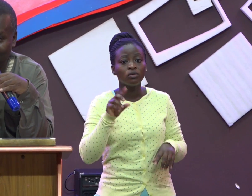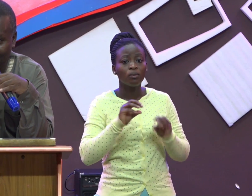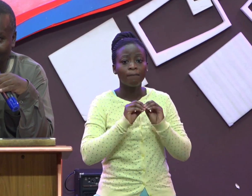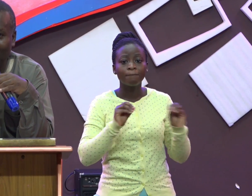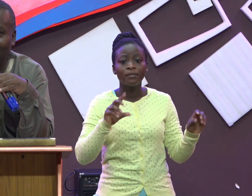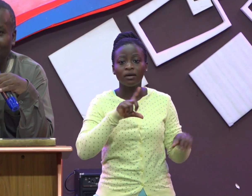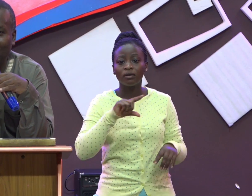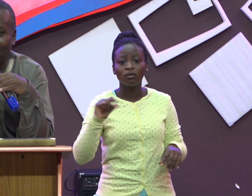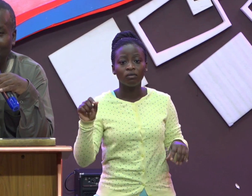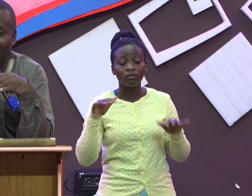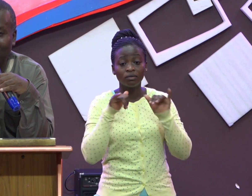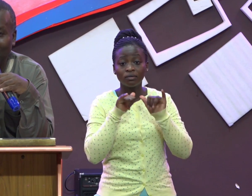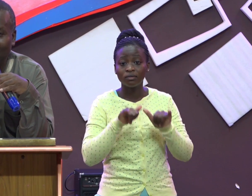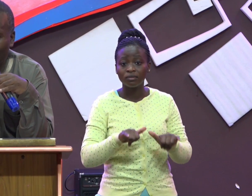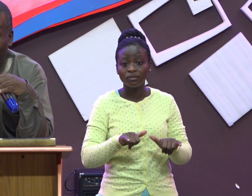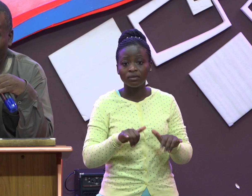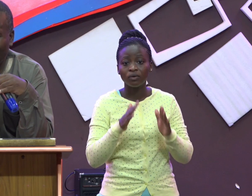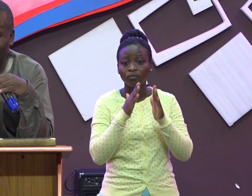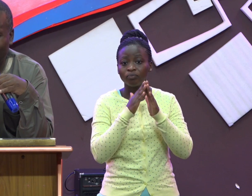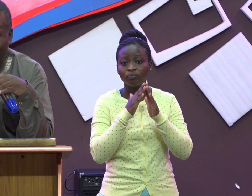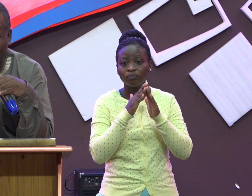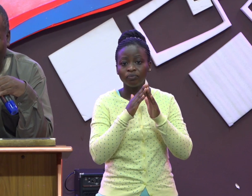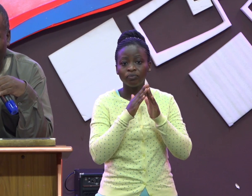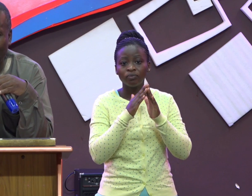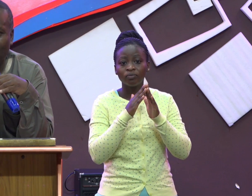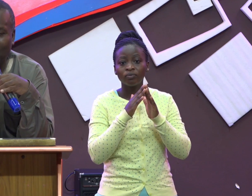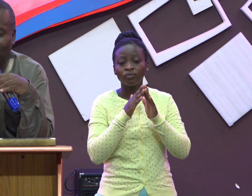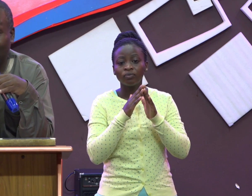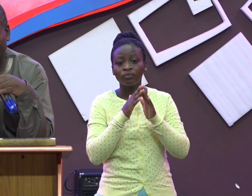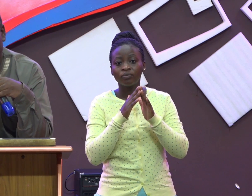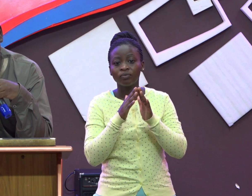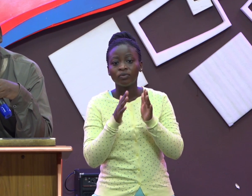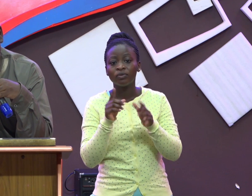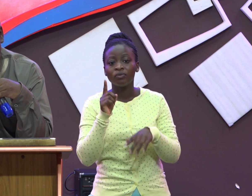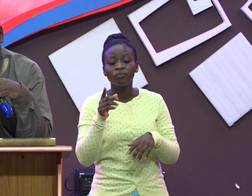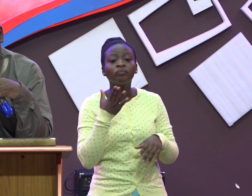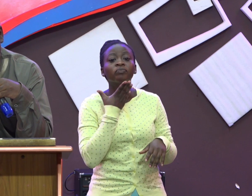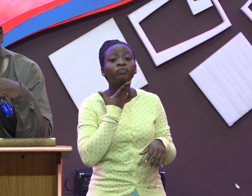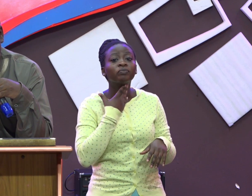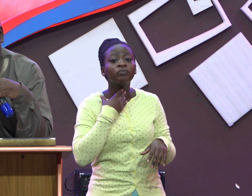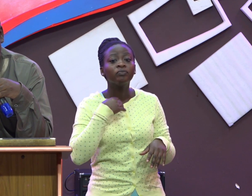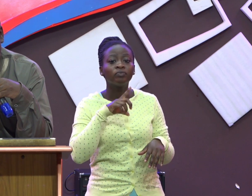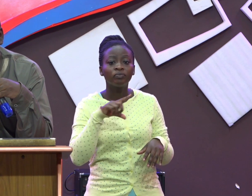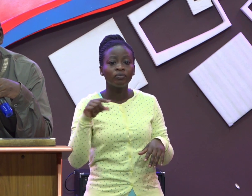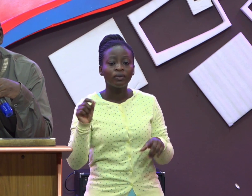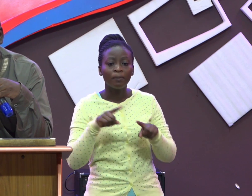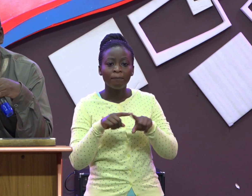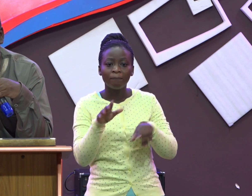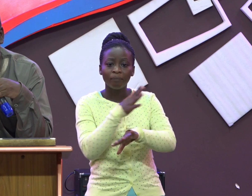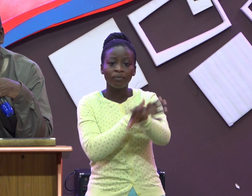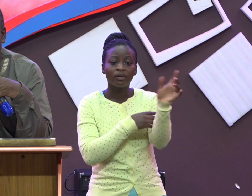don't go today. Don't go. You would want to struggle and to go, but he tells you don't go.